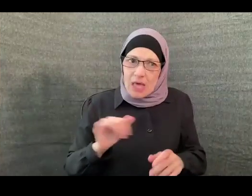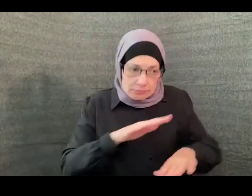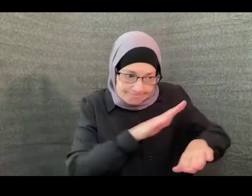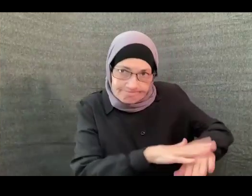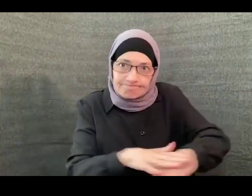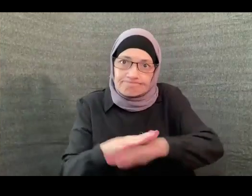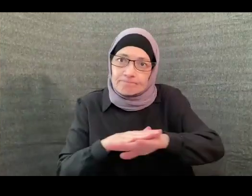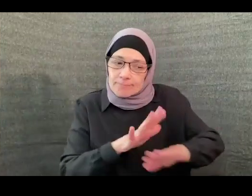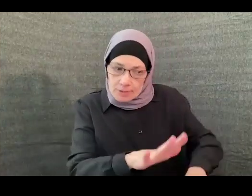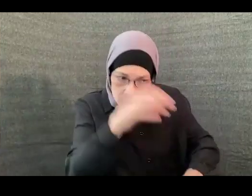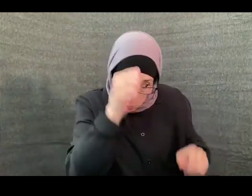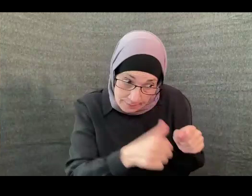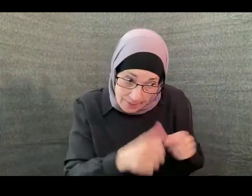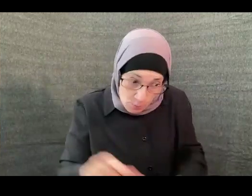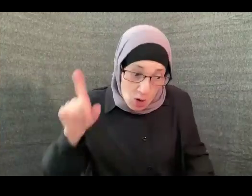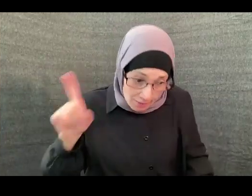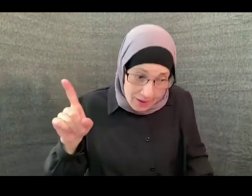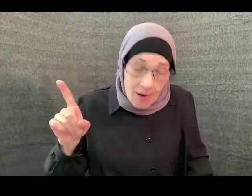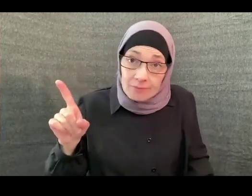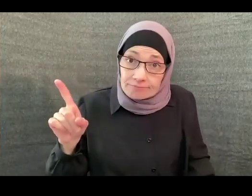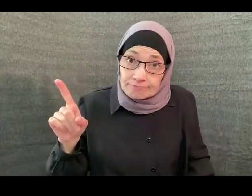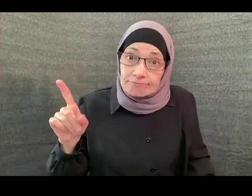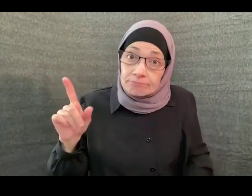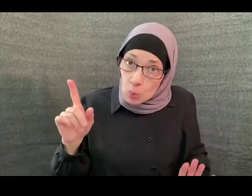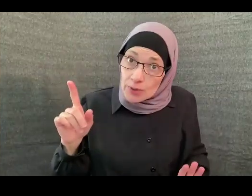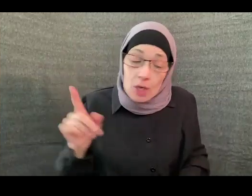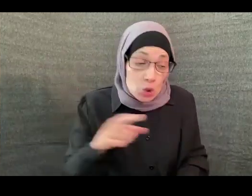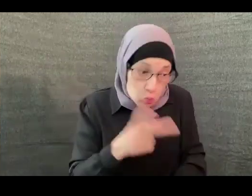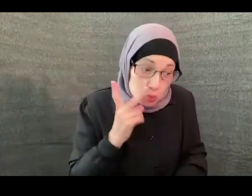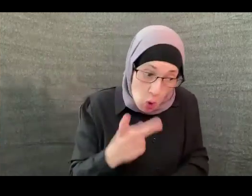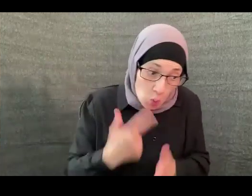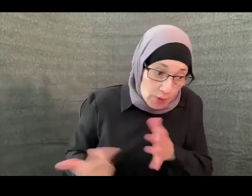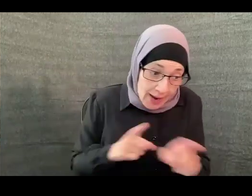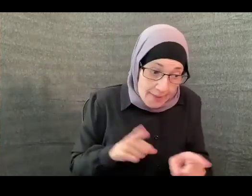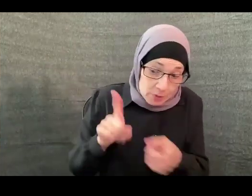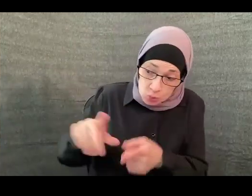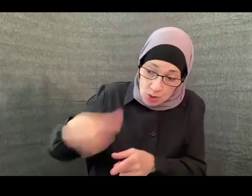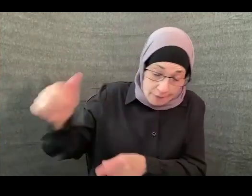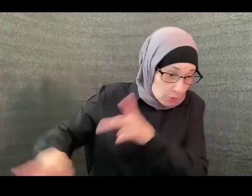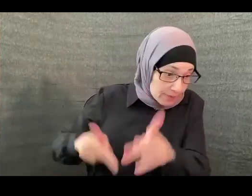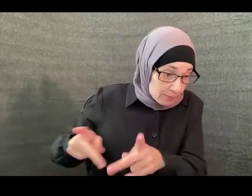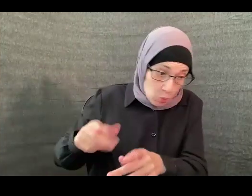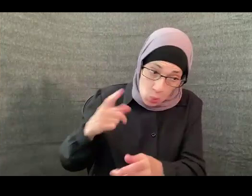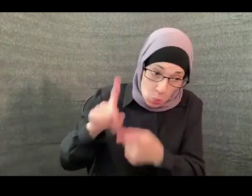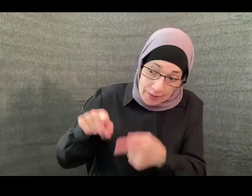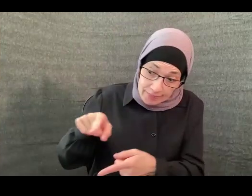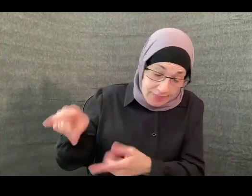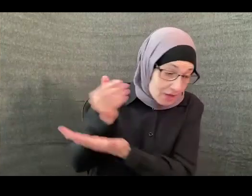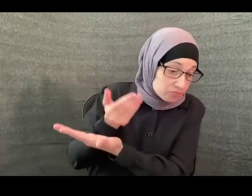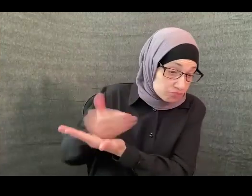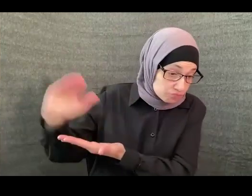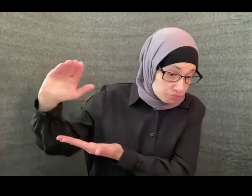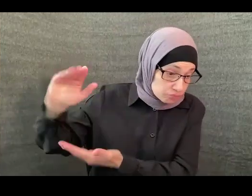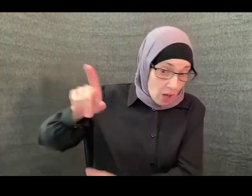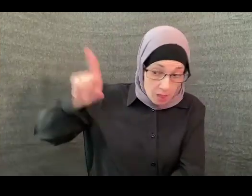have seen the fate of those who were not mindful of Allah and what happens to them. So you